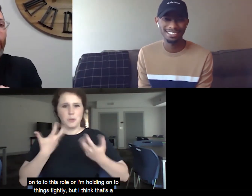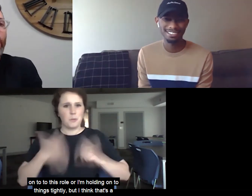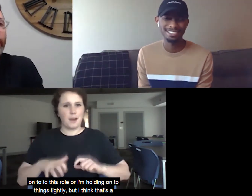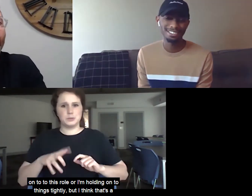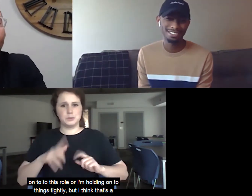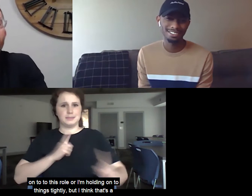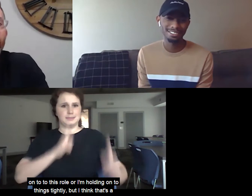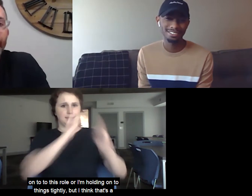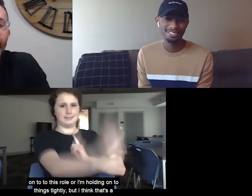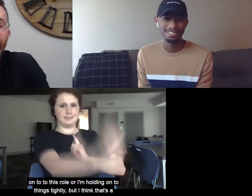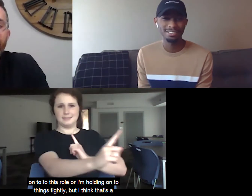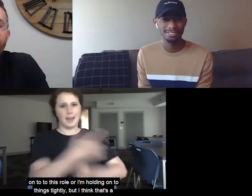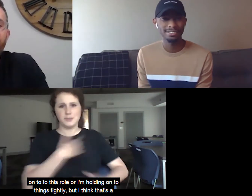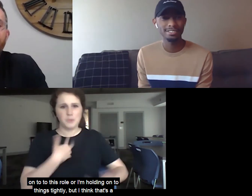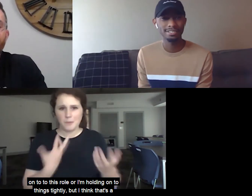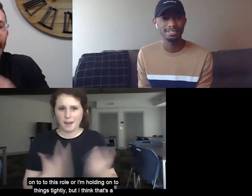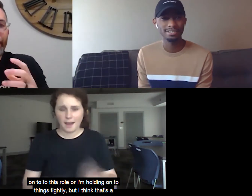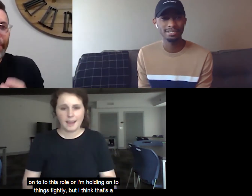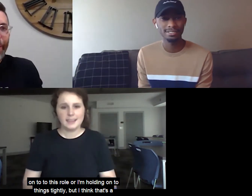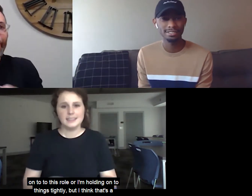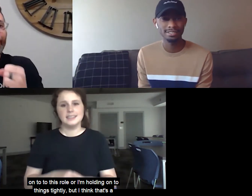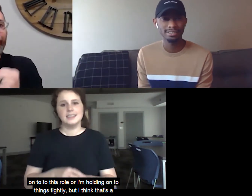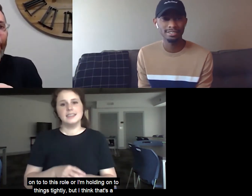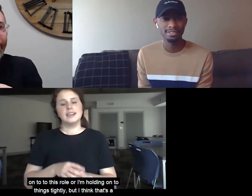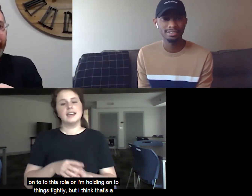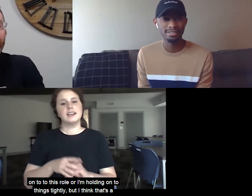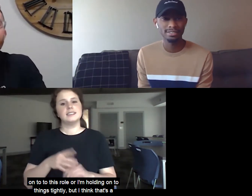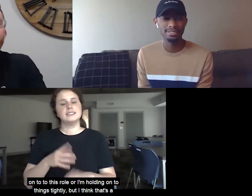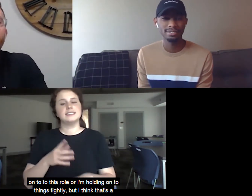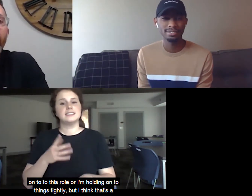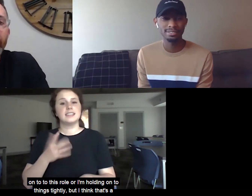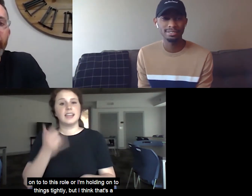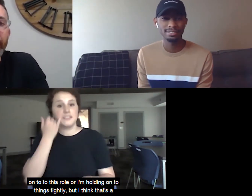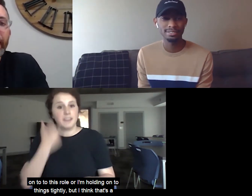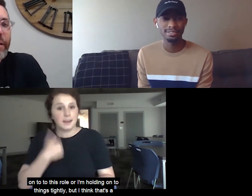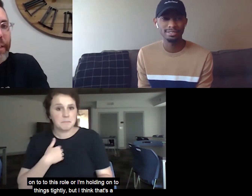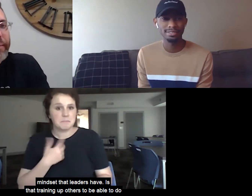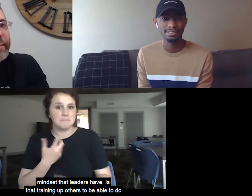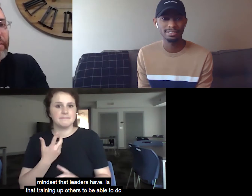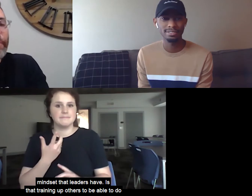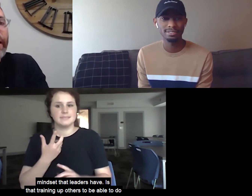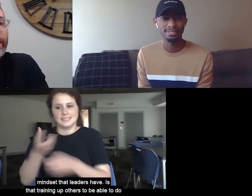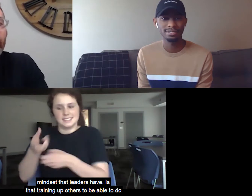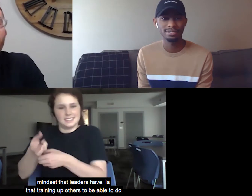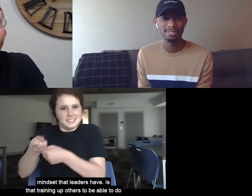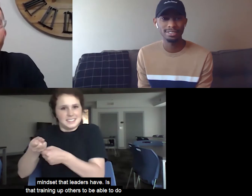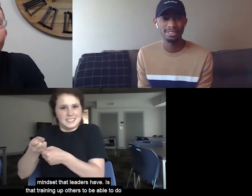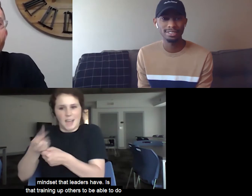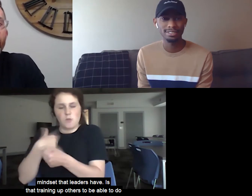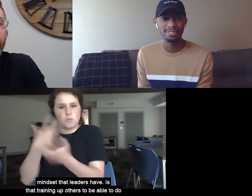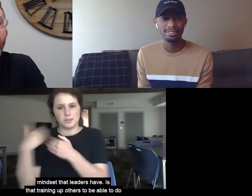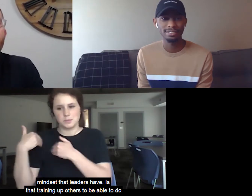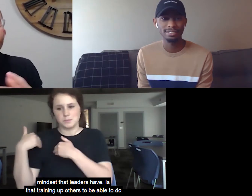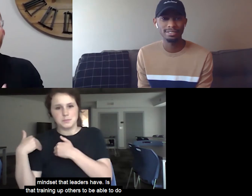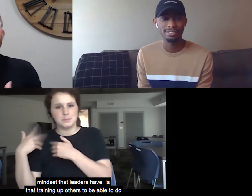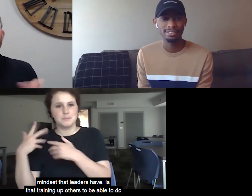I'm holding on to this role, or I'm holding on to things tightly. But I think that's a mindset that leaders have